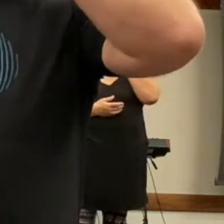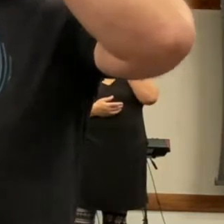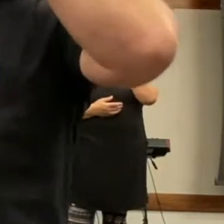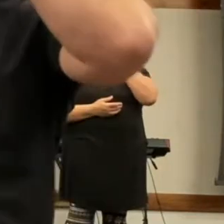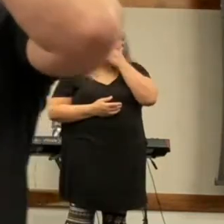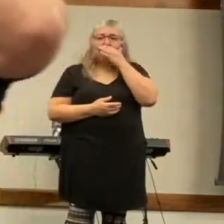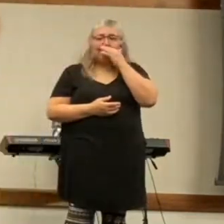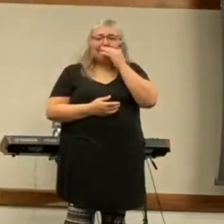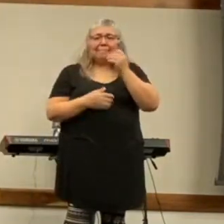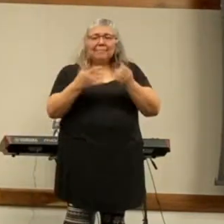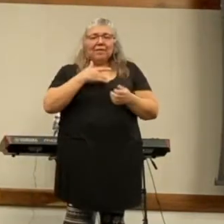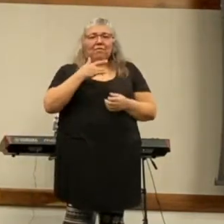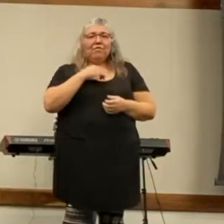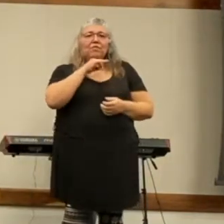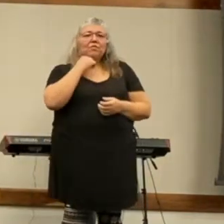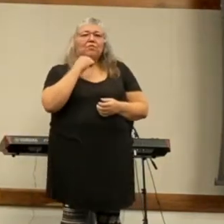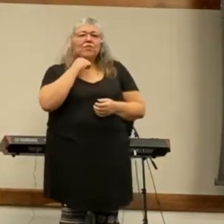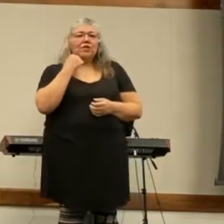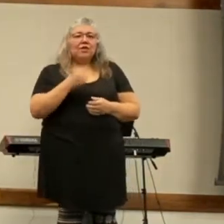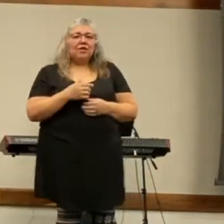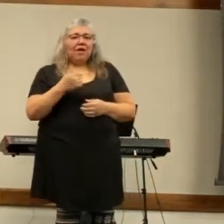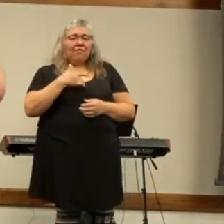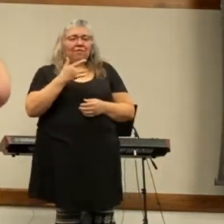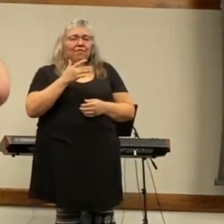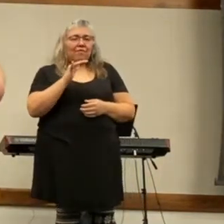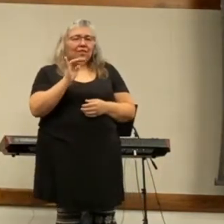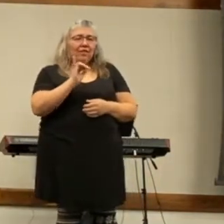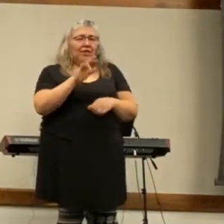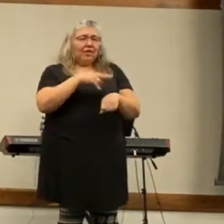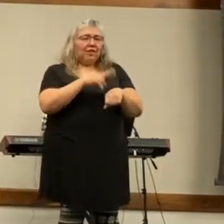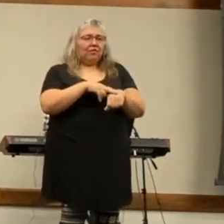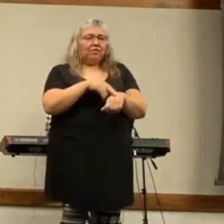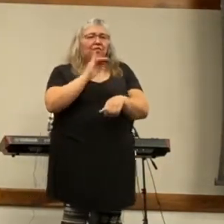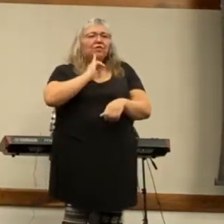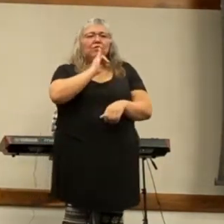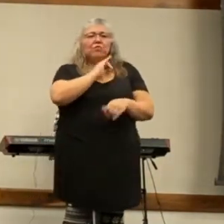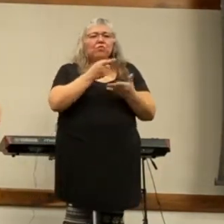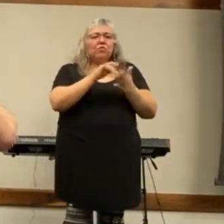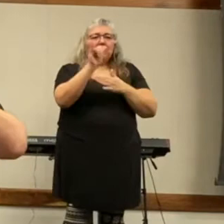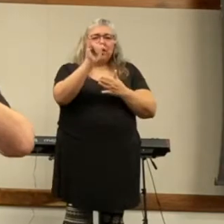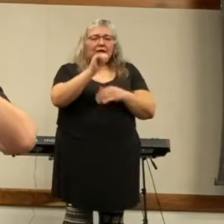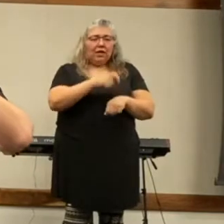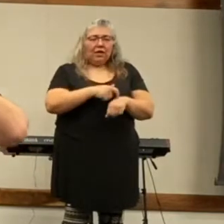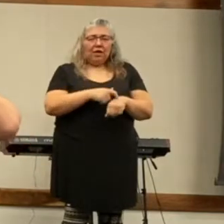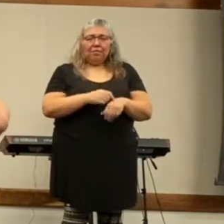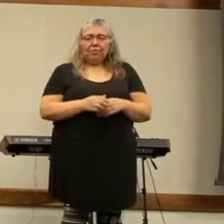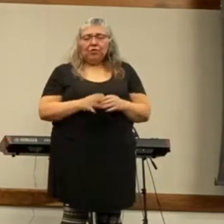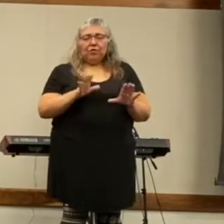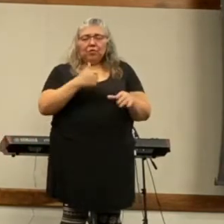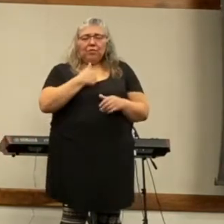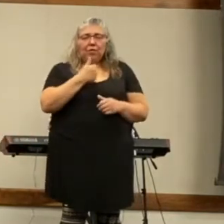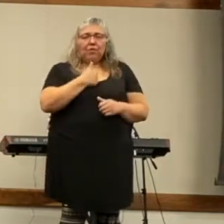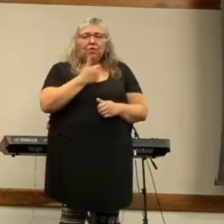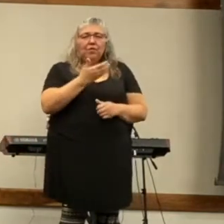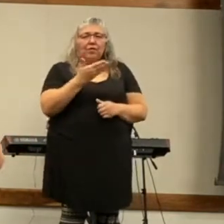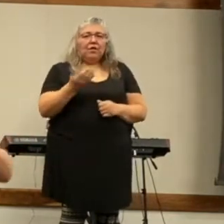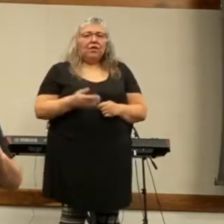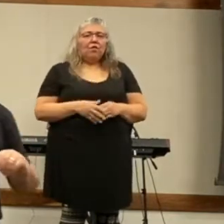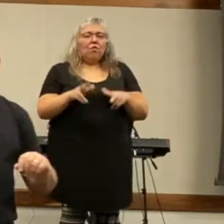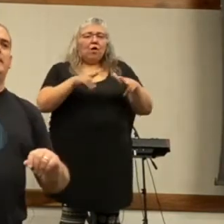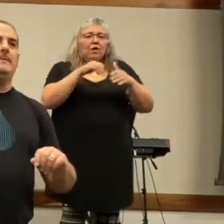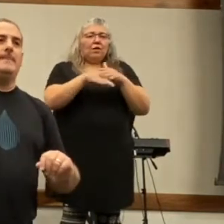I feel like those priests. I feel like the nation of Israel at that time. Just doing my own thing, walk into the playbook of the